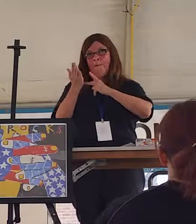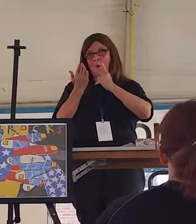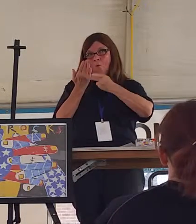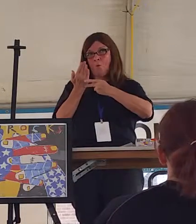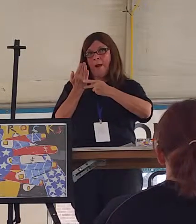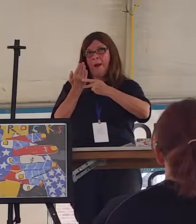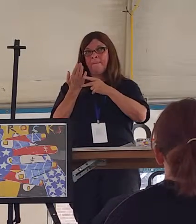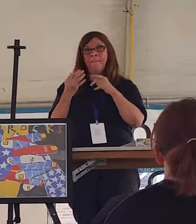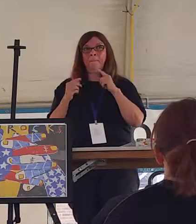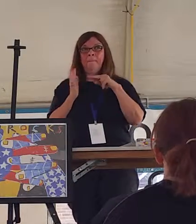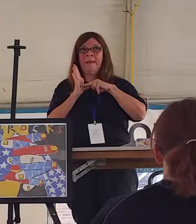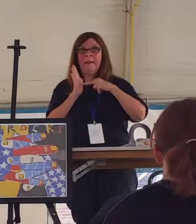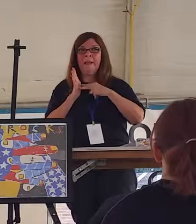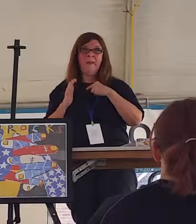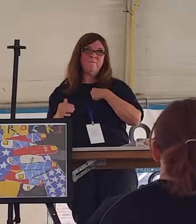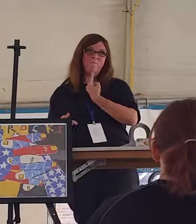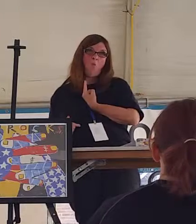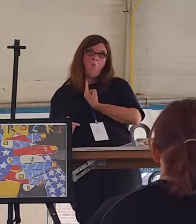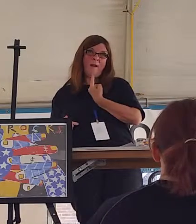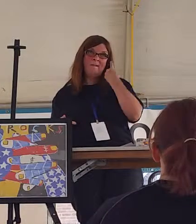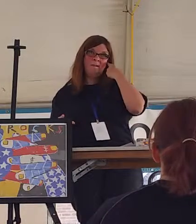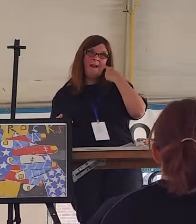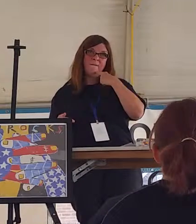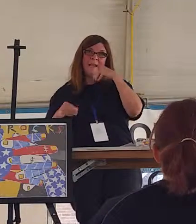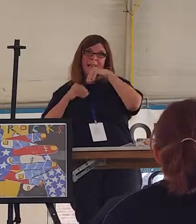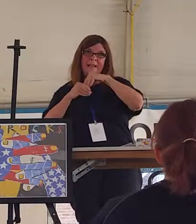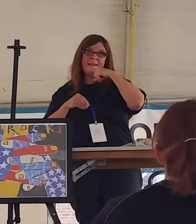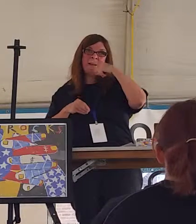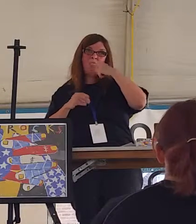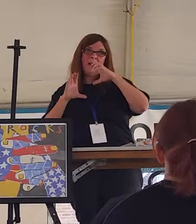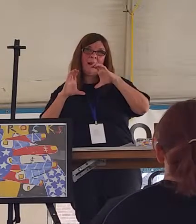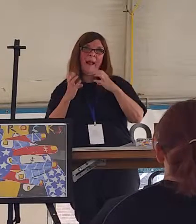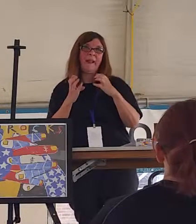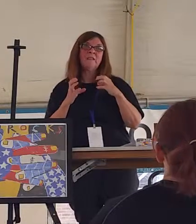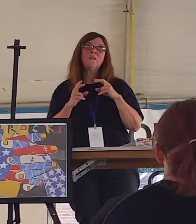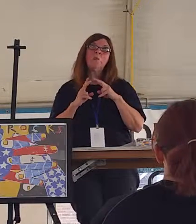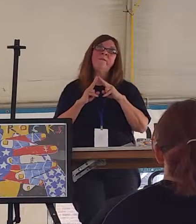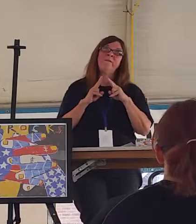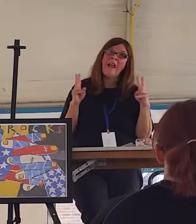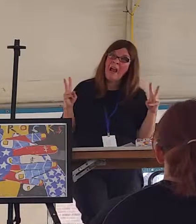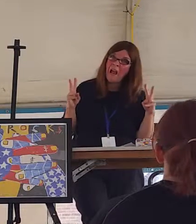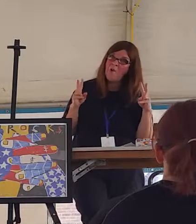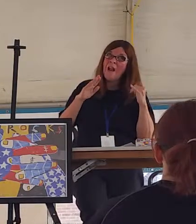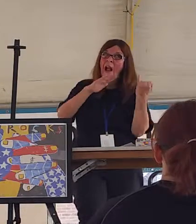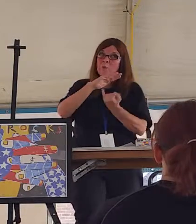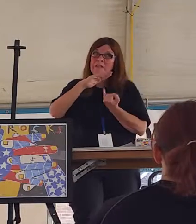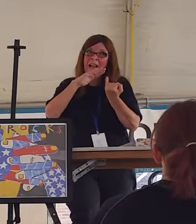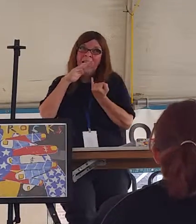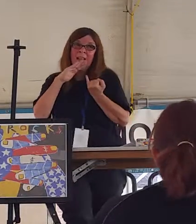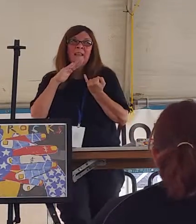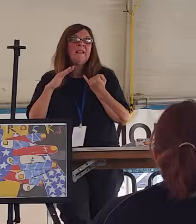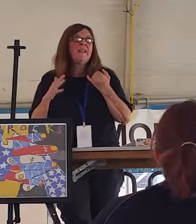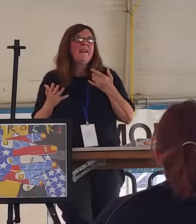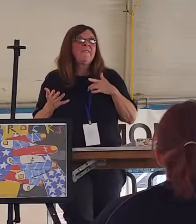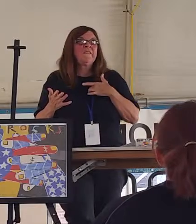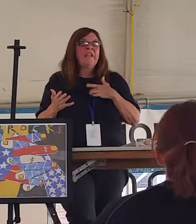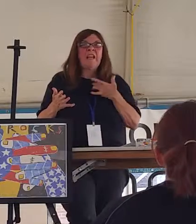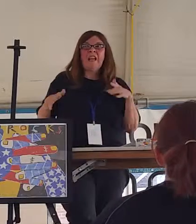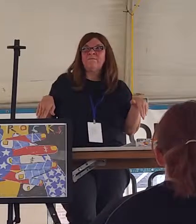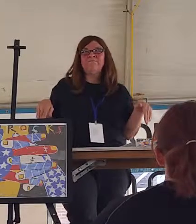grew up in a mainstream program where I was the only deaf person in a hearing classroom. I felt very